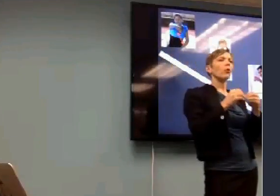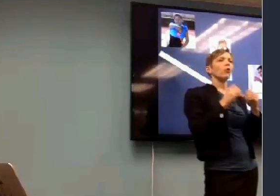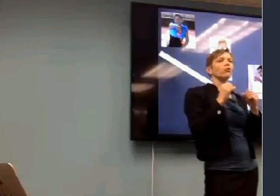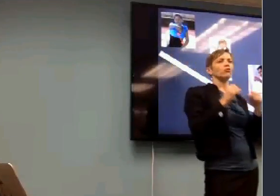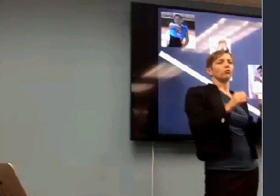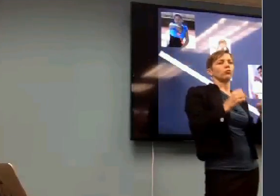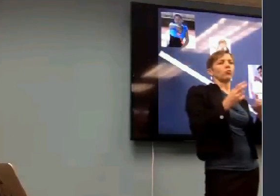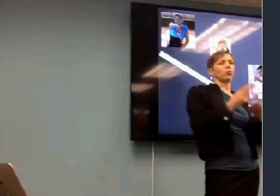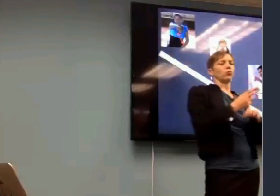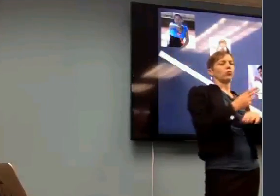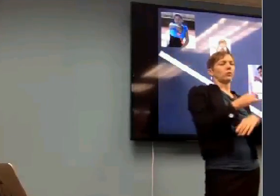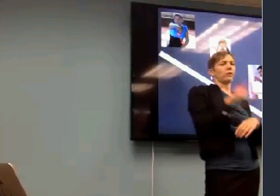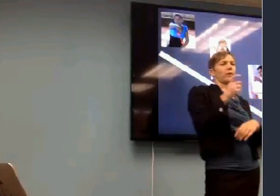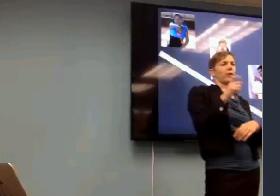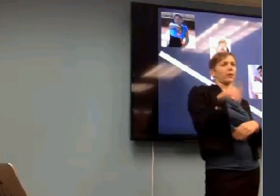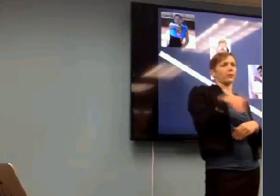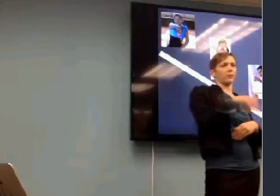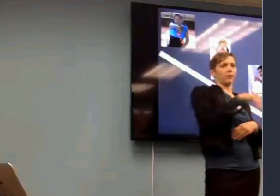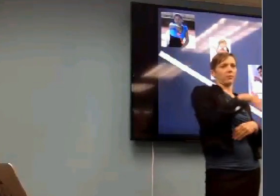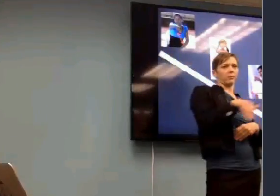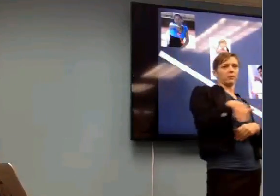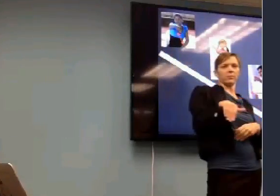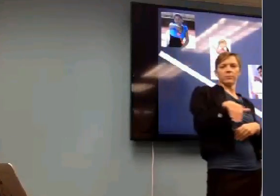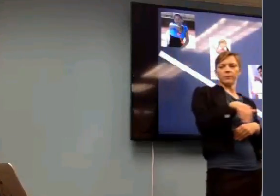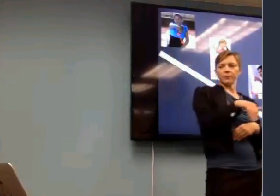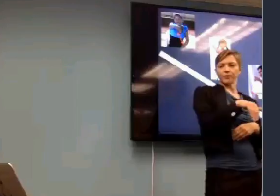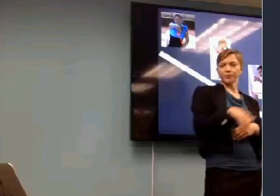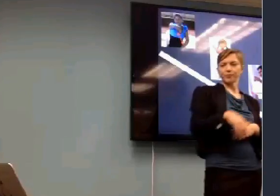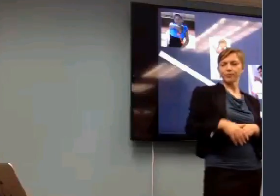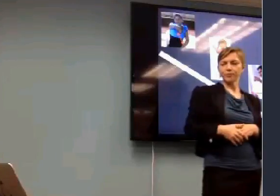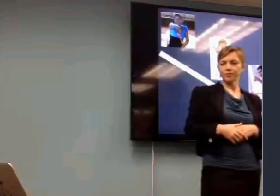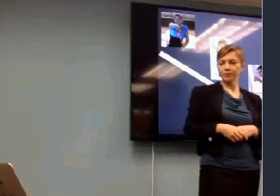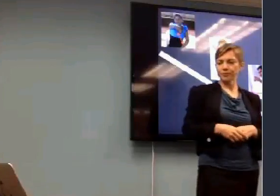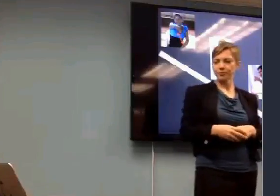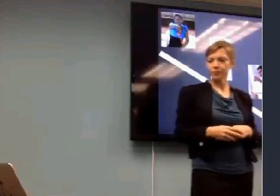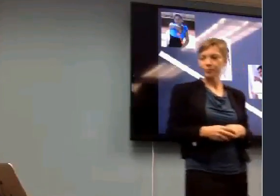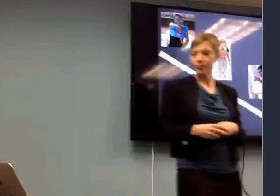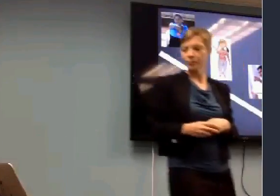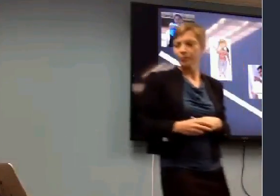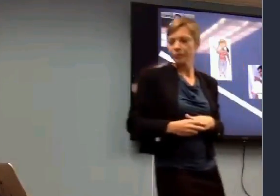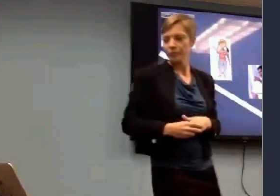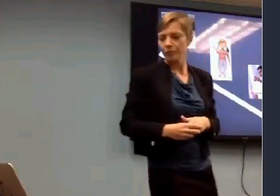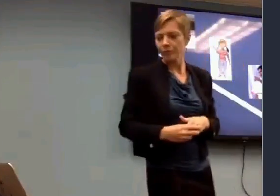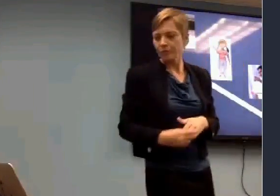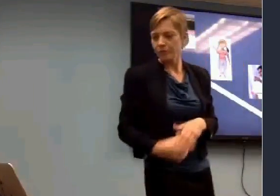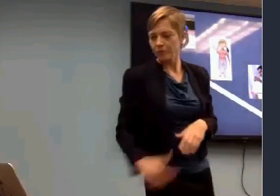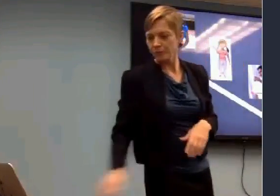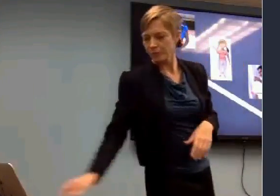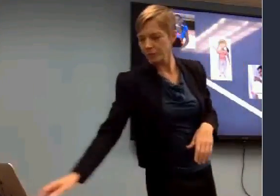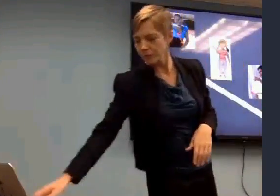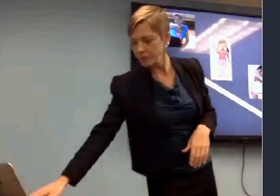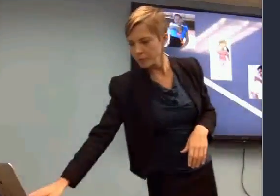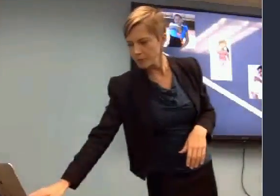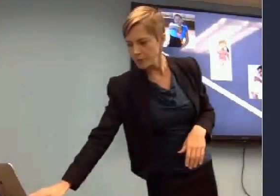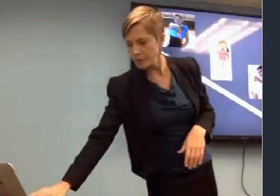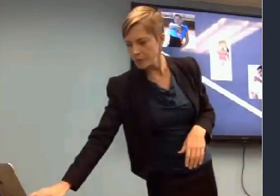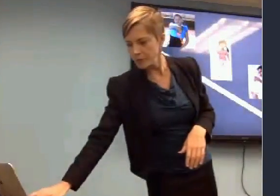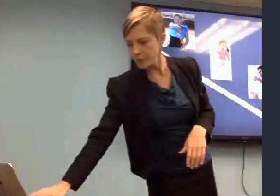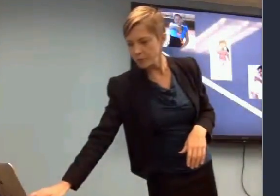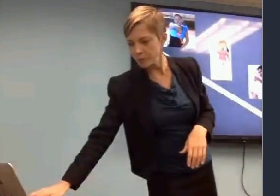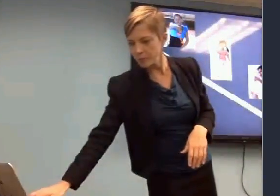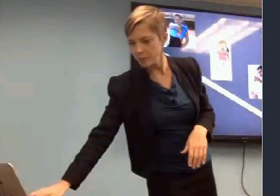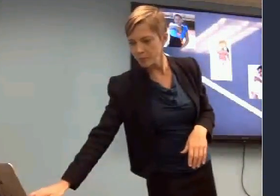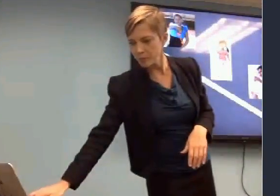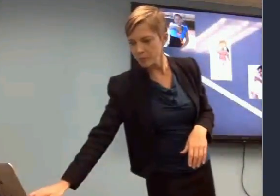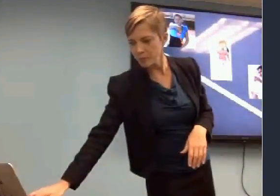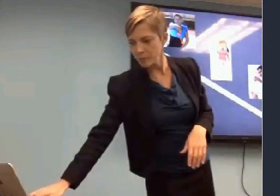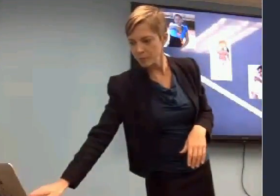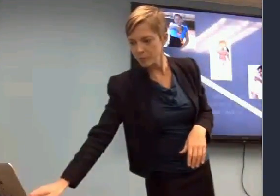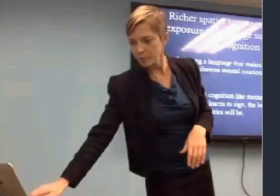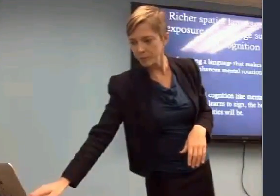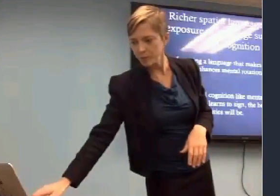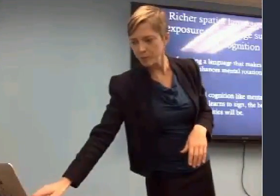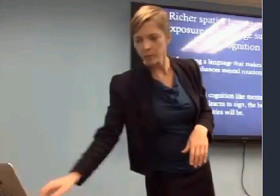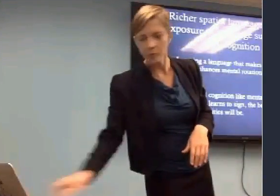three, where we see more often a use of the x-axis in their language.